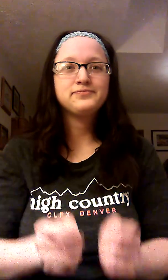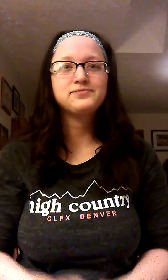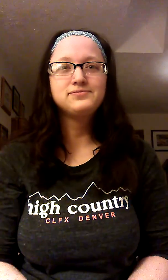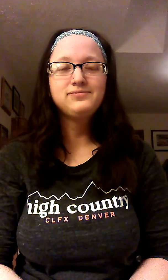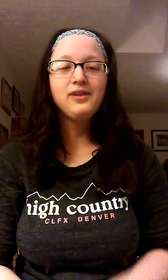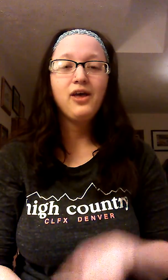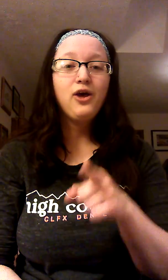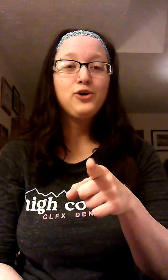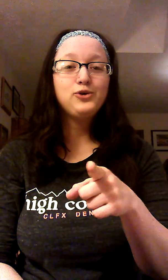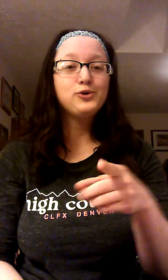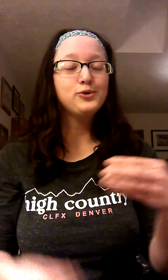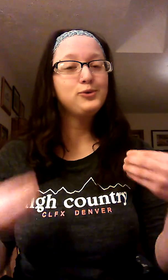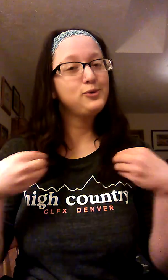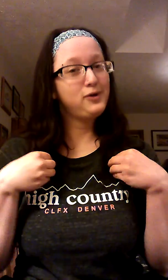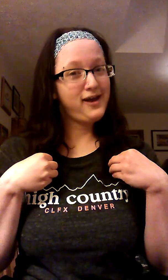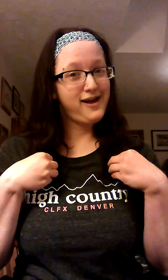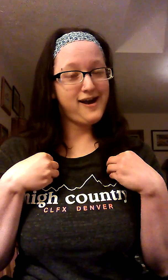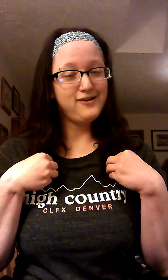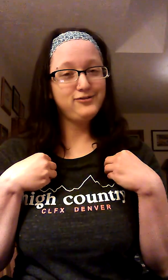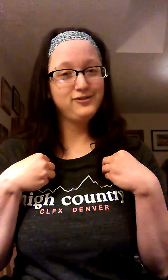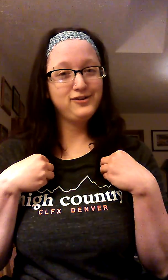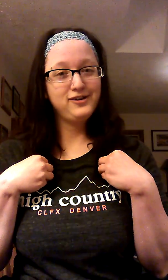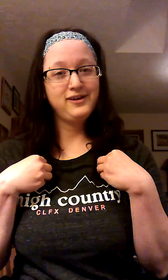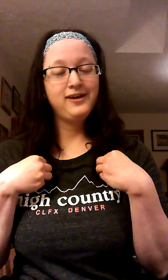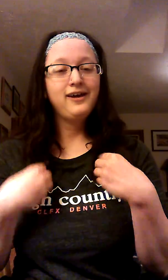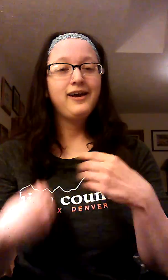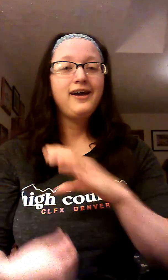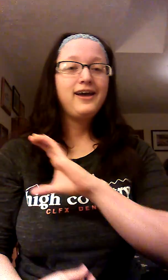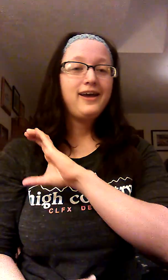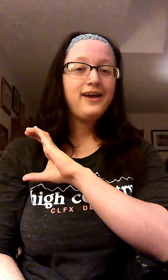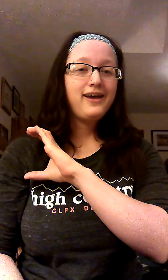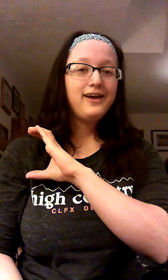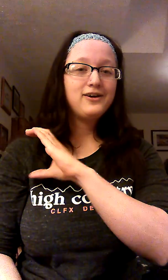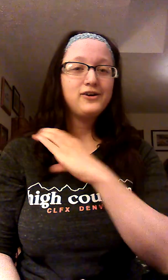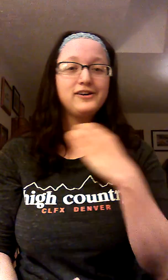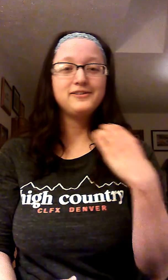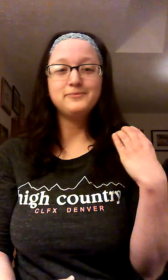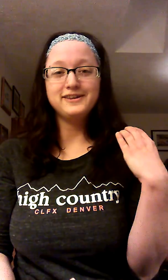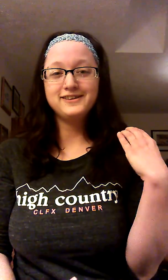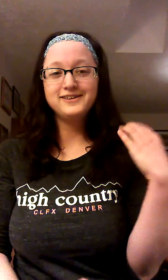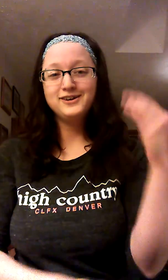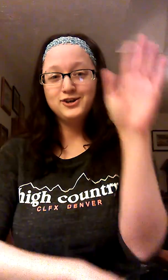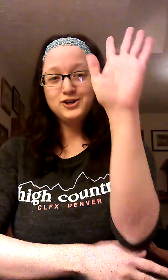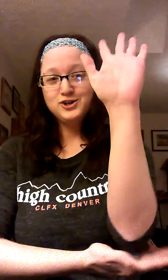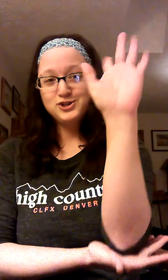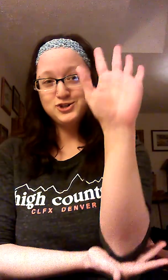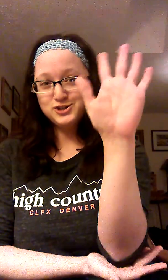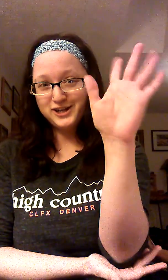You have a Christmas tree